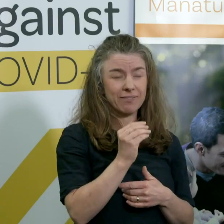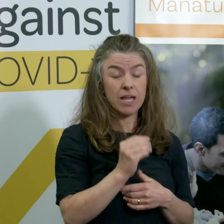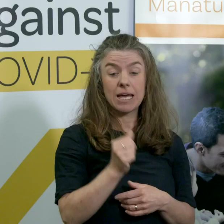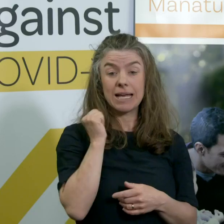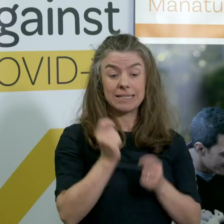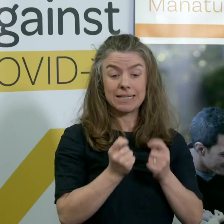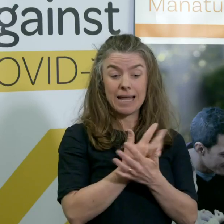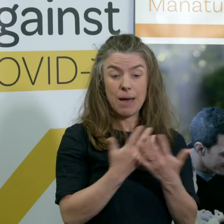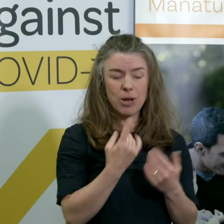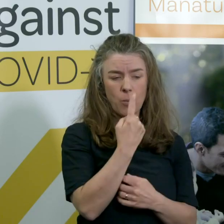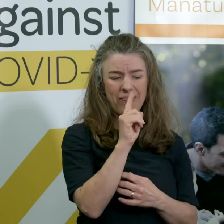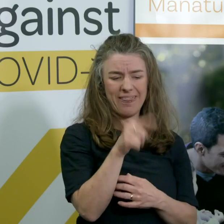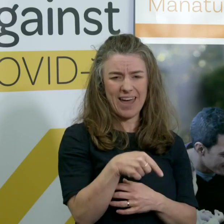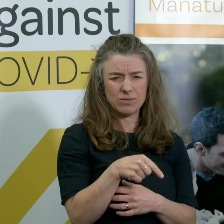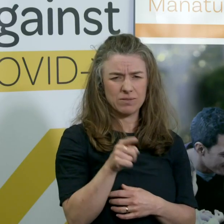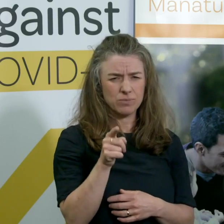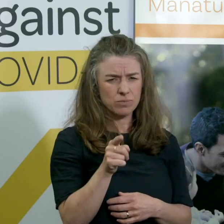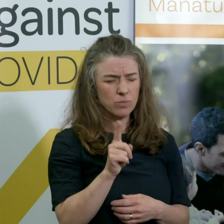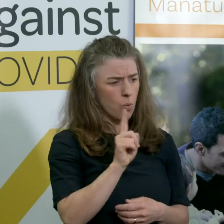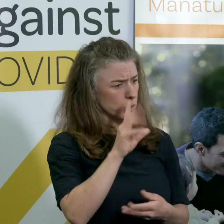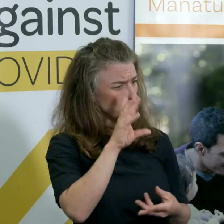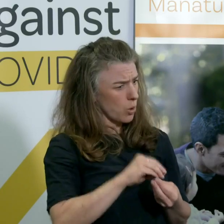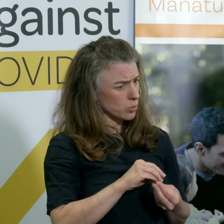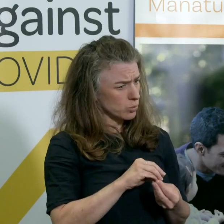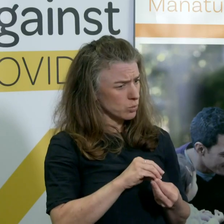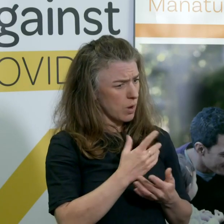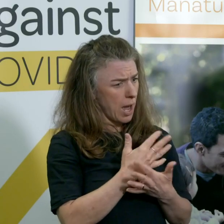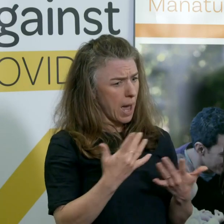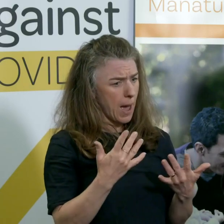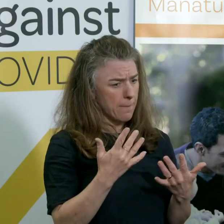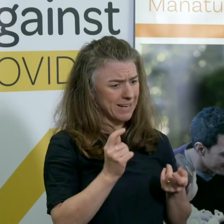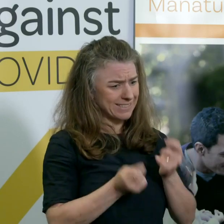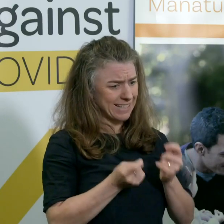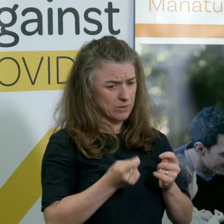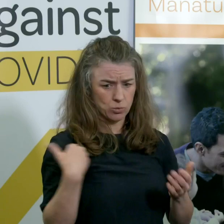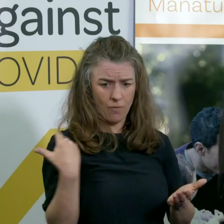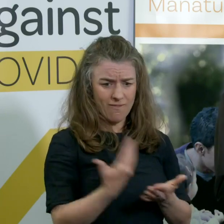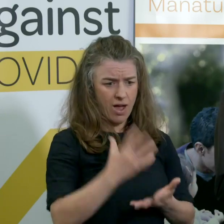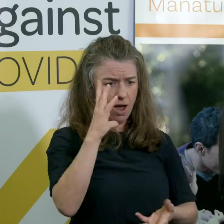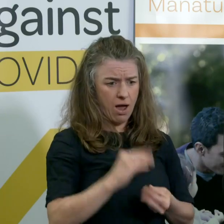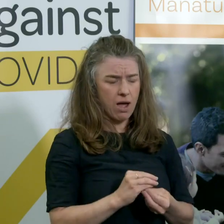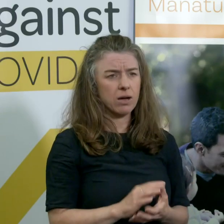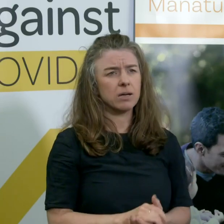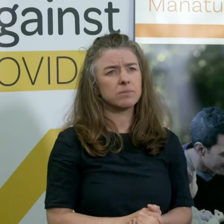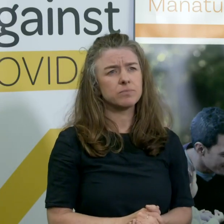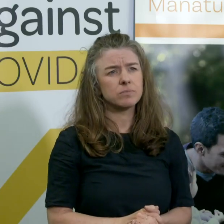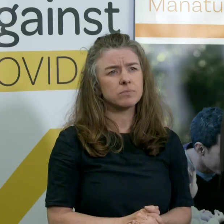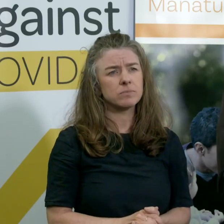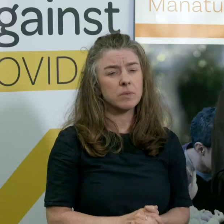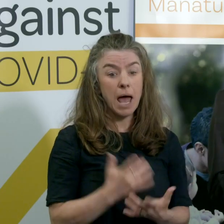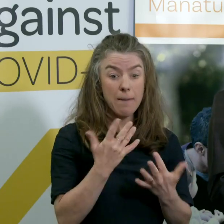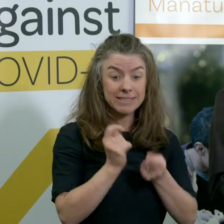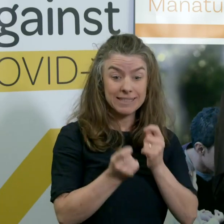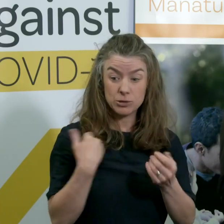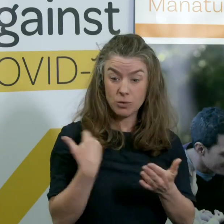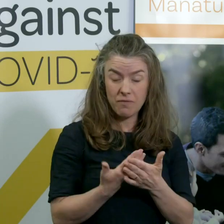over 1,000 tests were completed. So there's no rationing. Yes. What's the total number of tests you've done? Oh, so the capacity, well, I don't know the